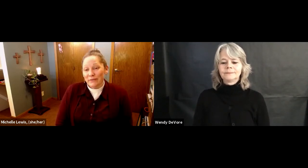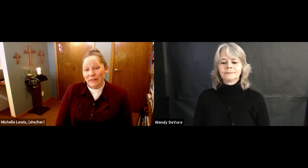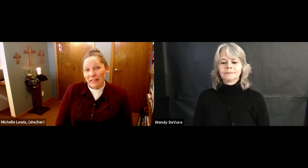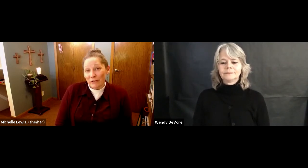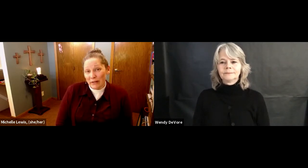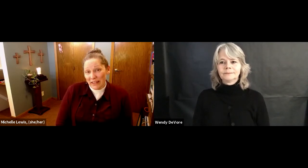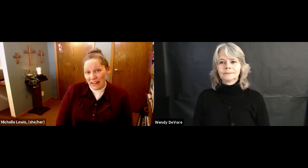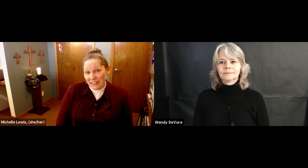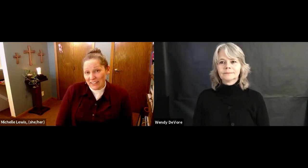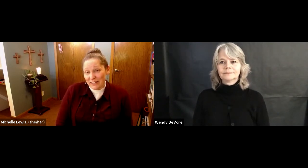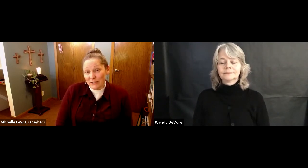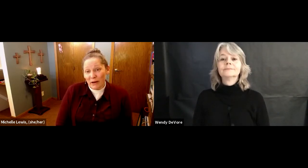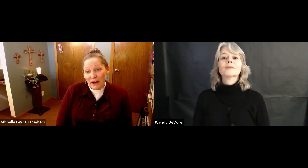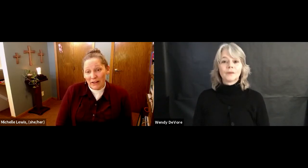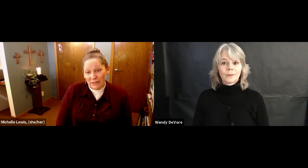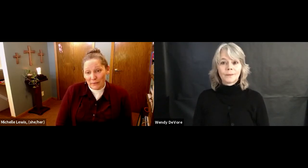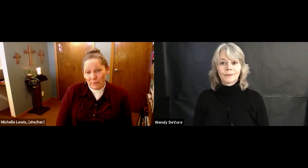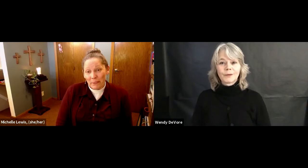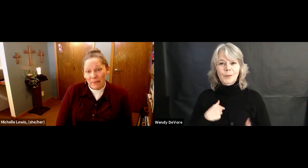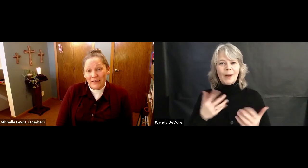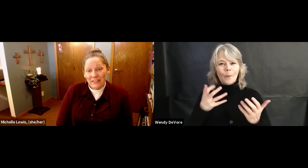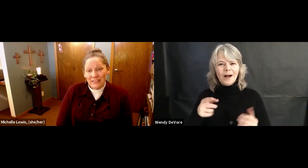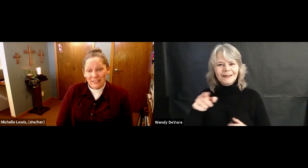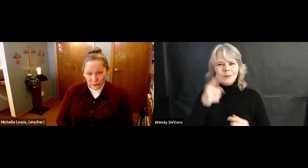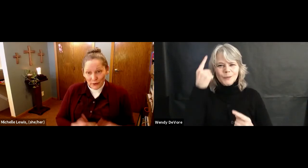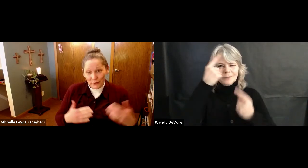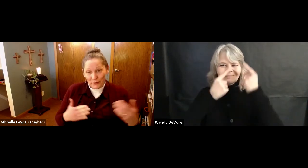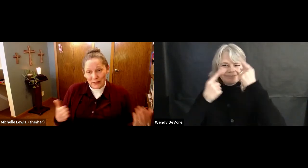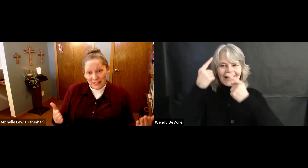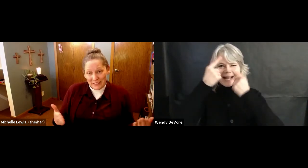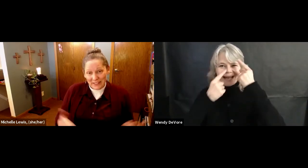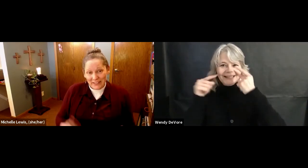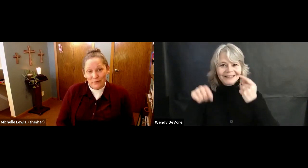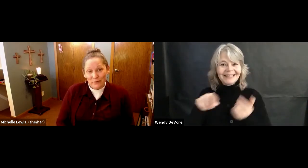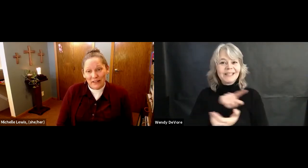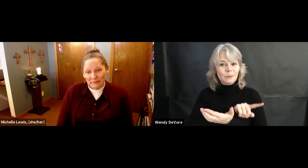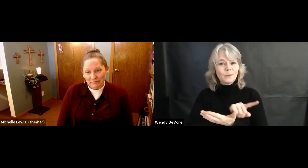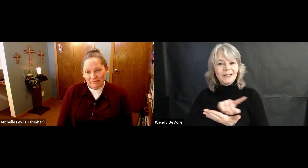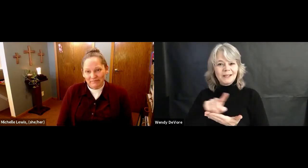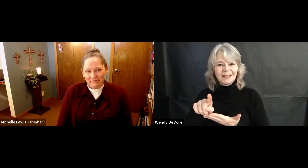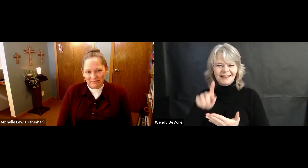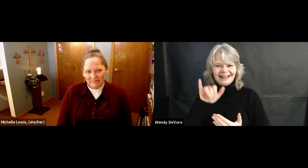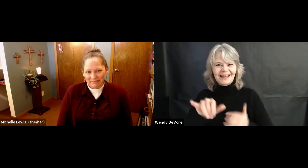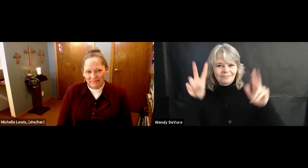So I'm going to leave you with that to ponder as you go through this next week.